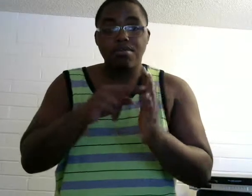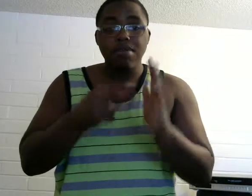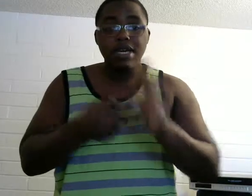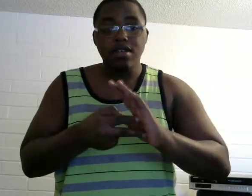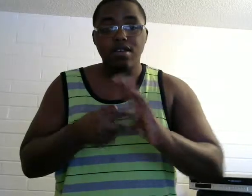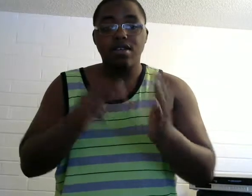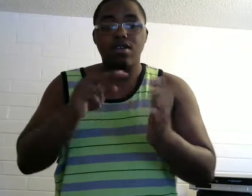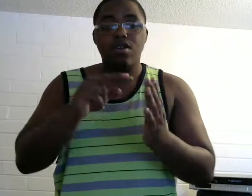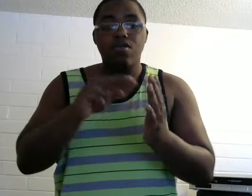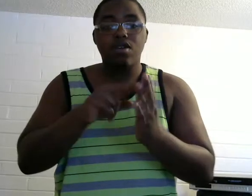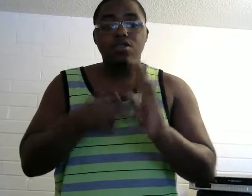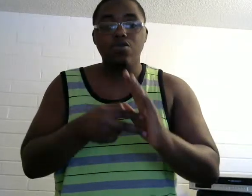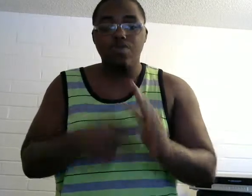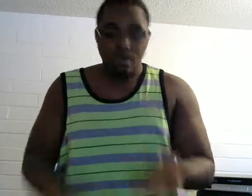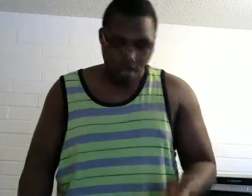Mean, one, two.